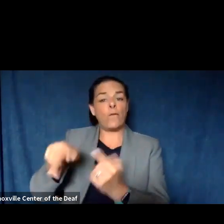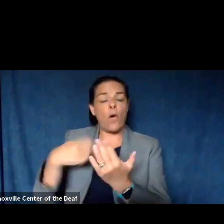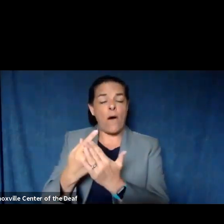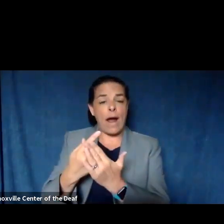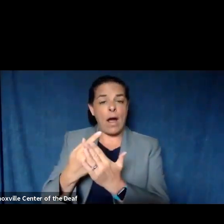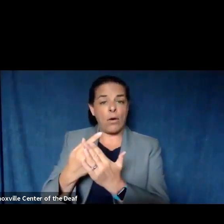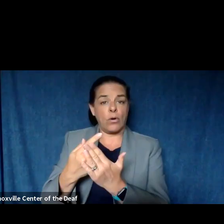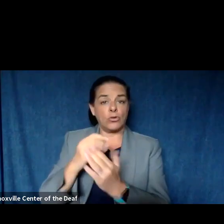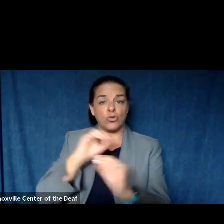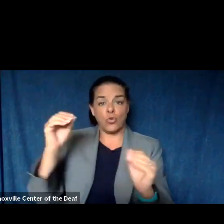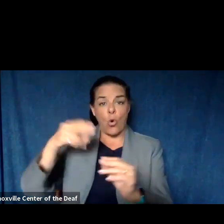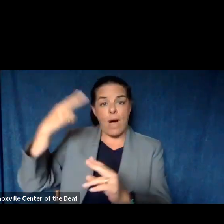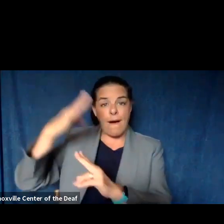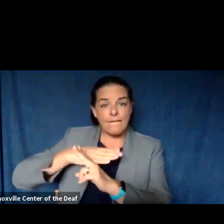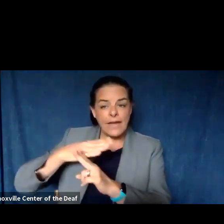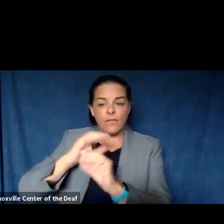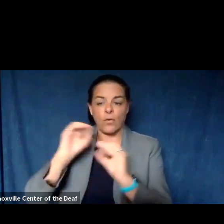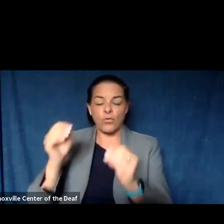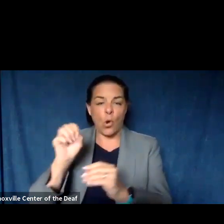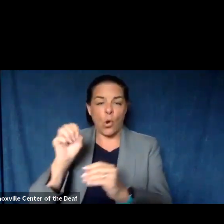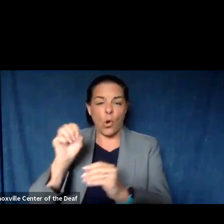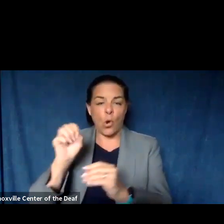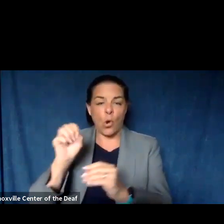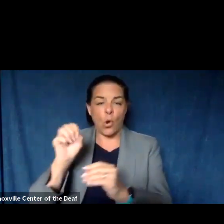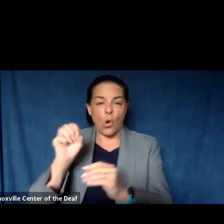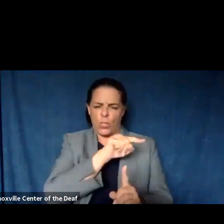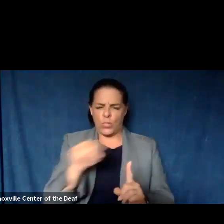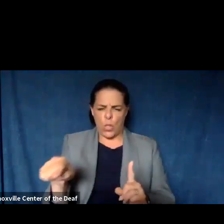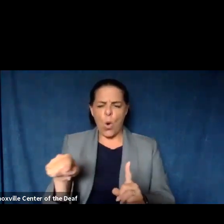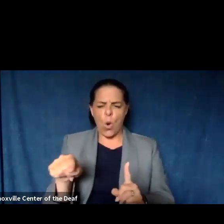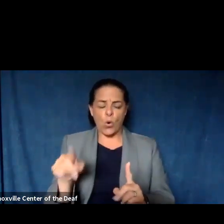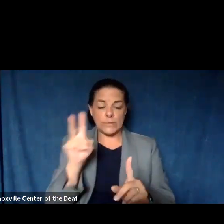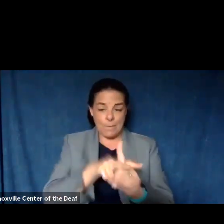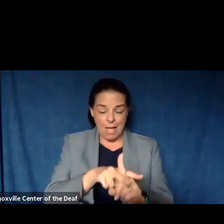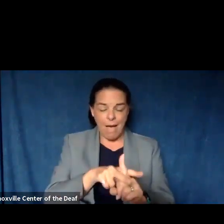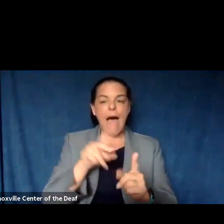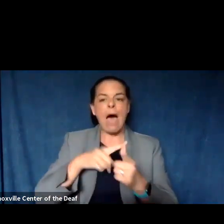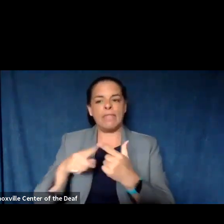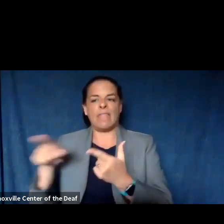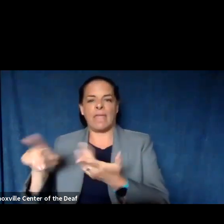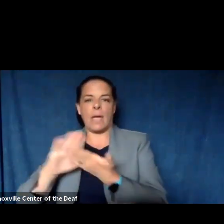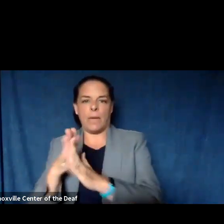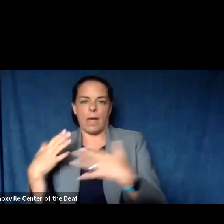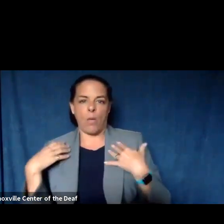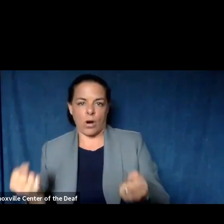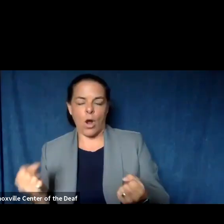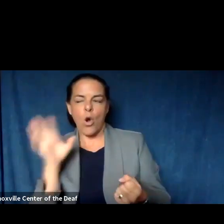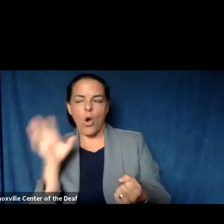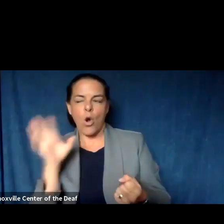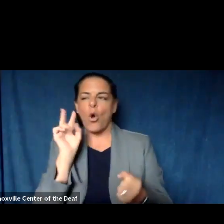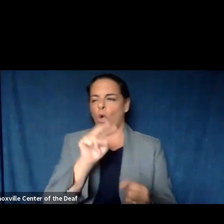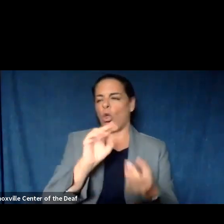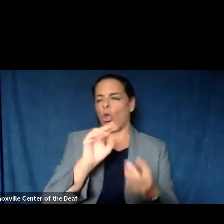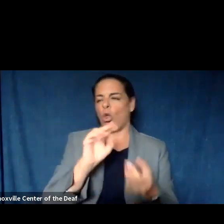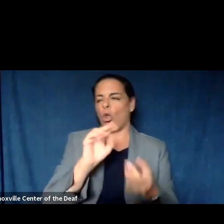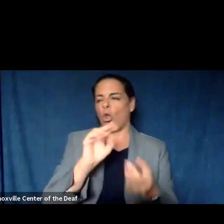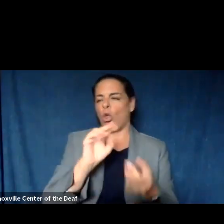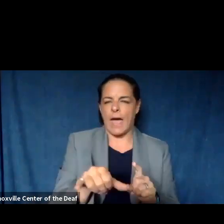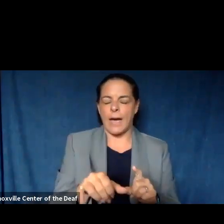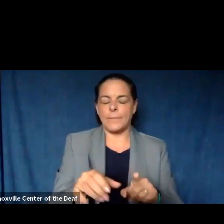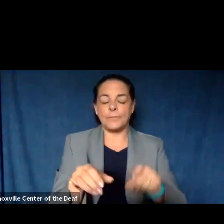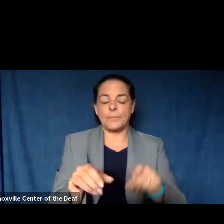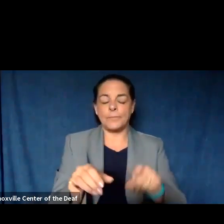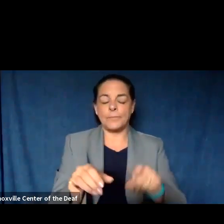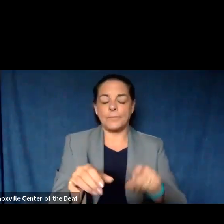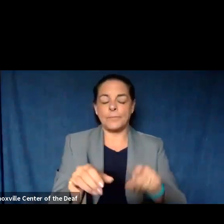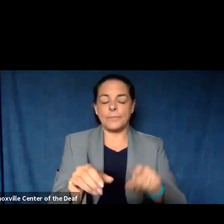symptoms. Both of those things have to apply to roll off. I hope that answers it, but we'll look at the math on that, make sure we don't have an error as well. And Brian, from looking at your question, I believe